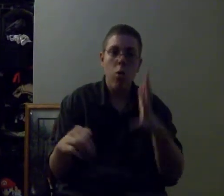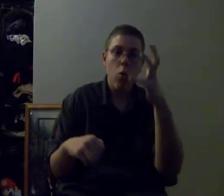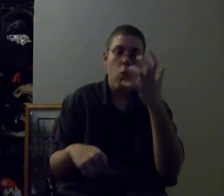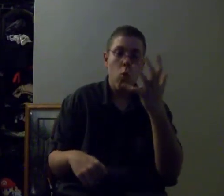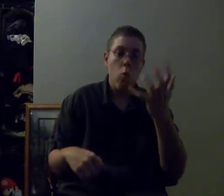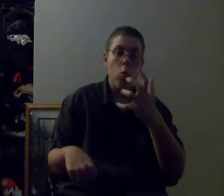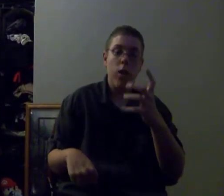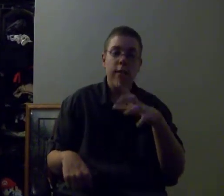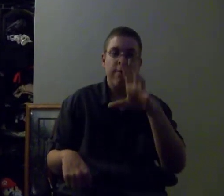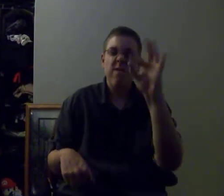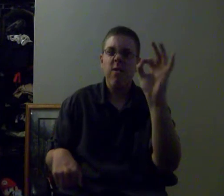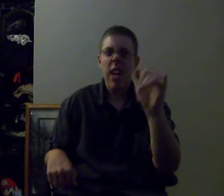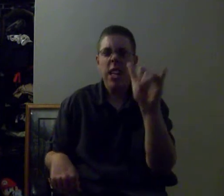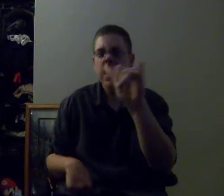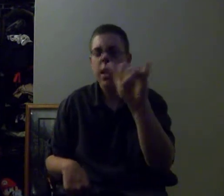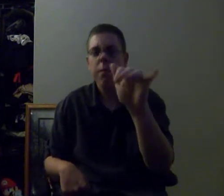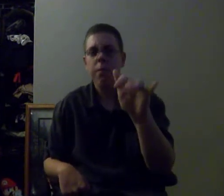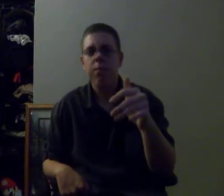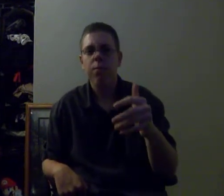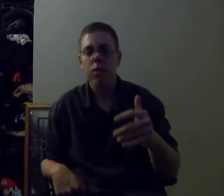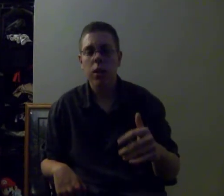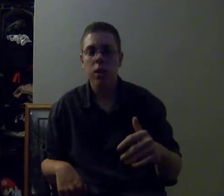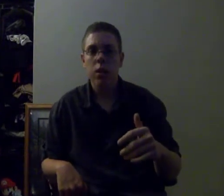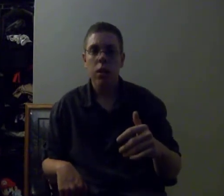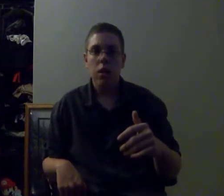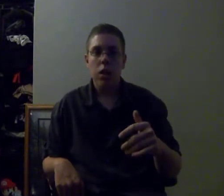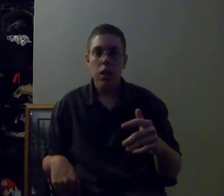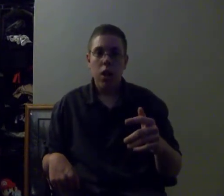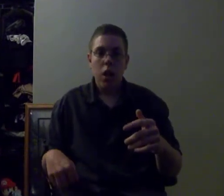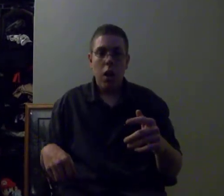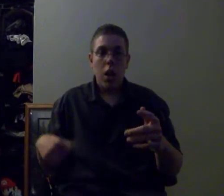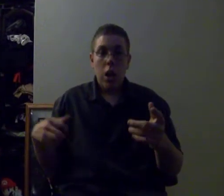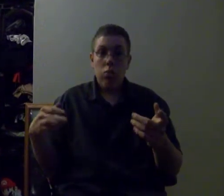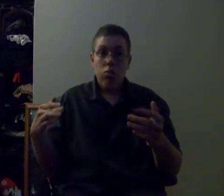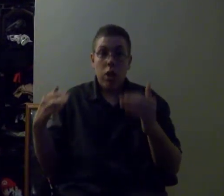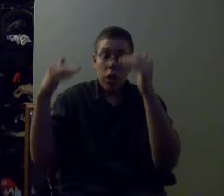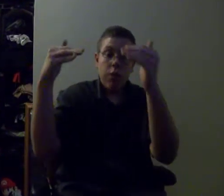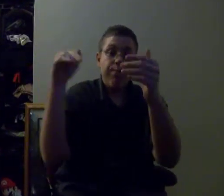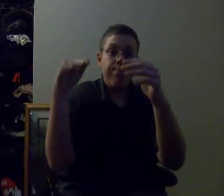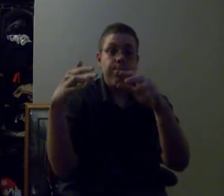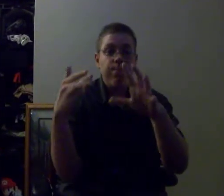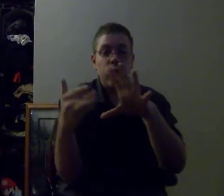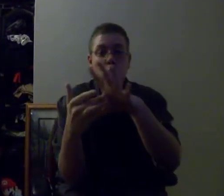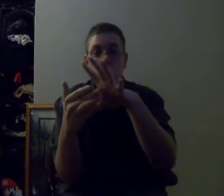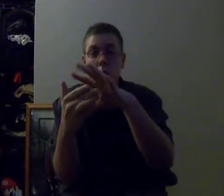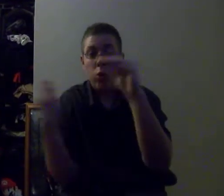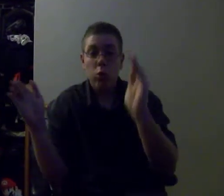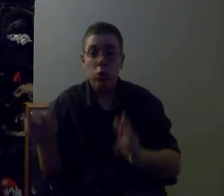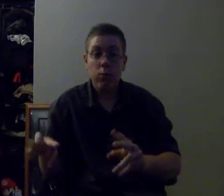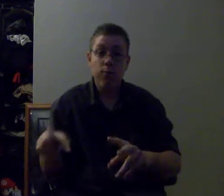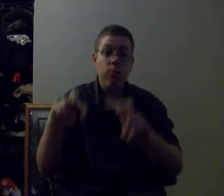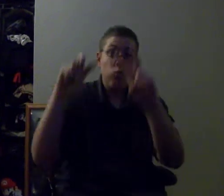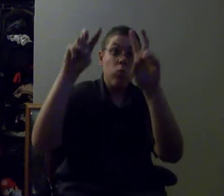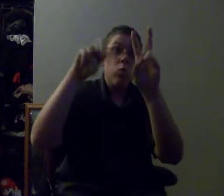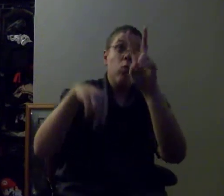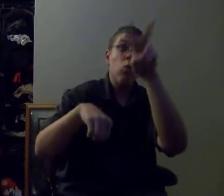at these different issues that have been brought to class, and they decide on the research project that they're going to do related to